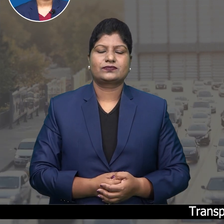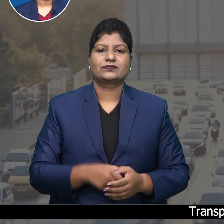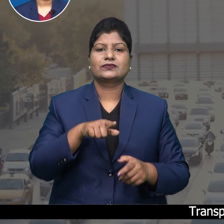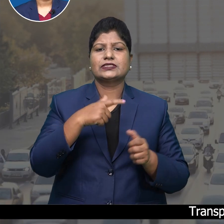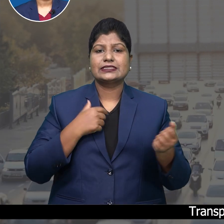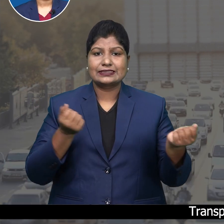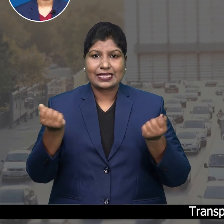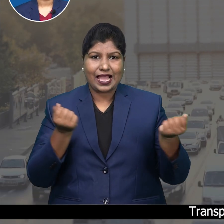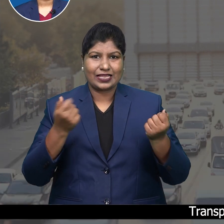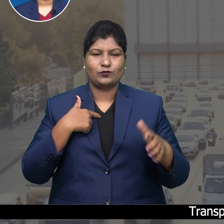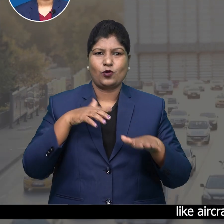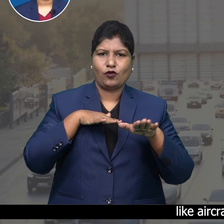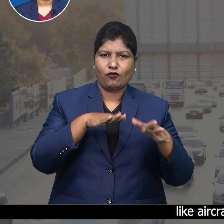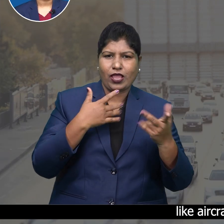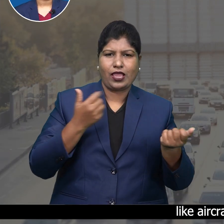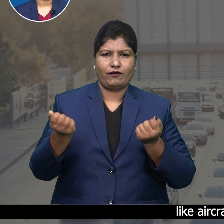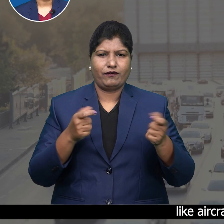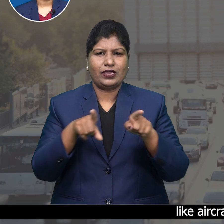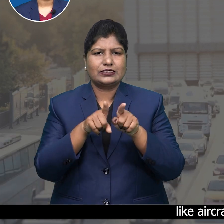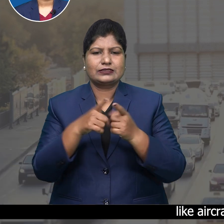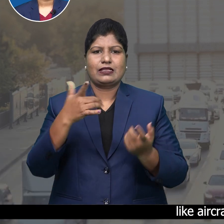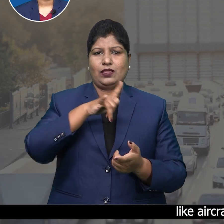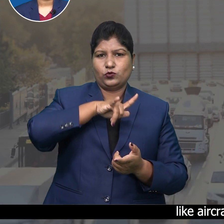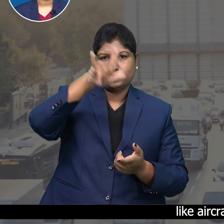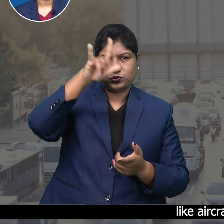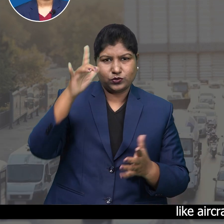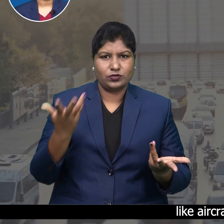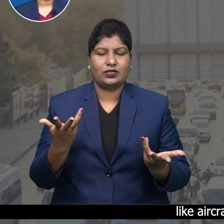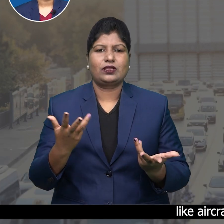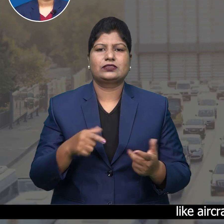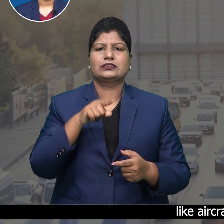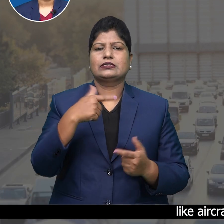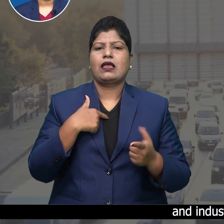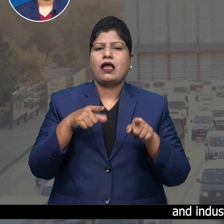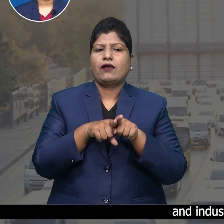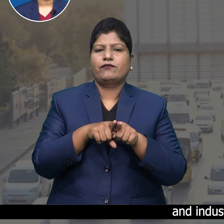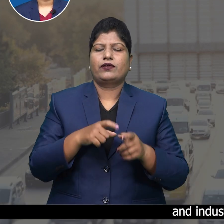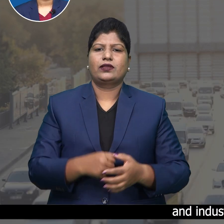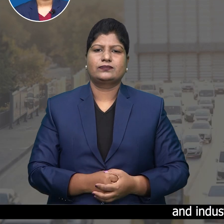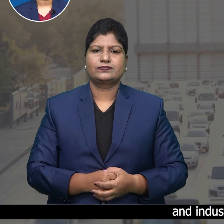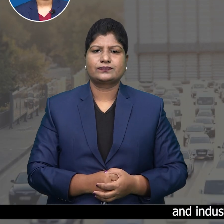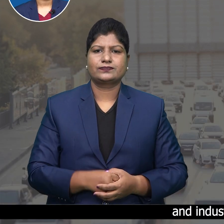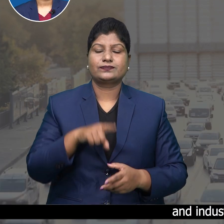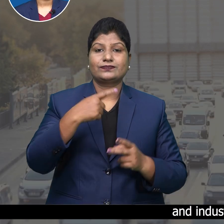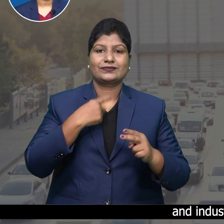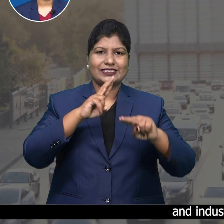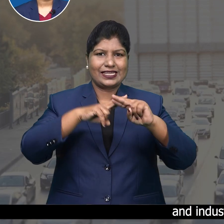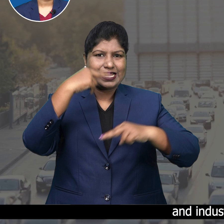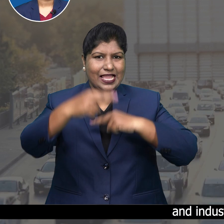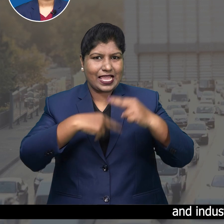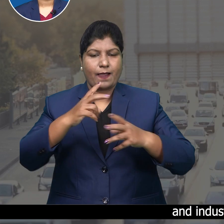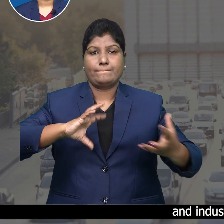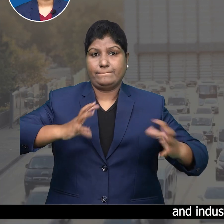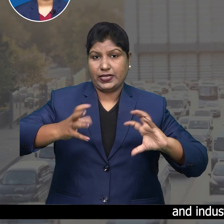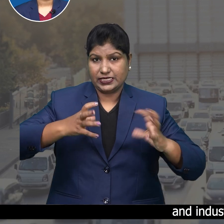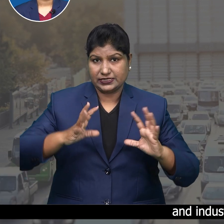transport vehicles like aircraft, commercial and industrial machinery,